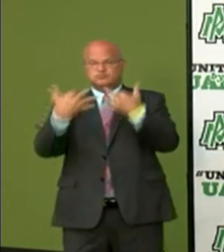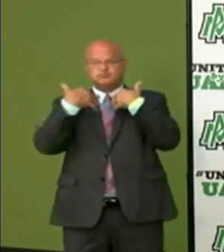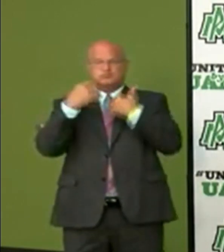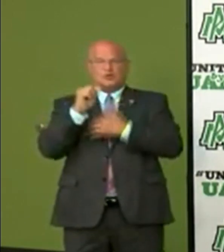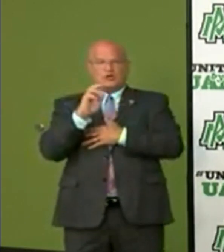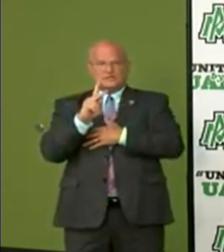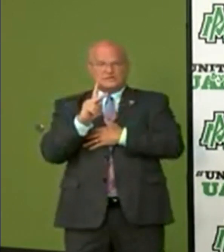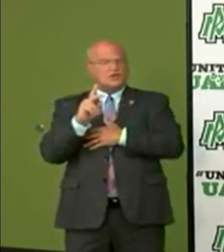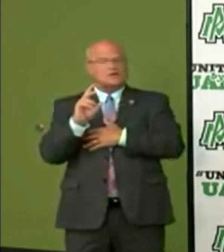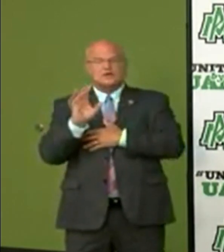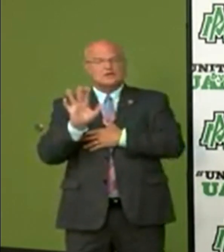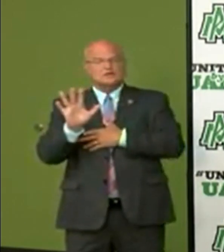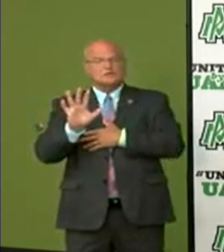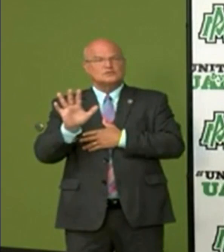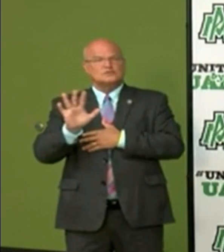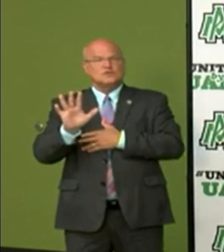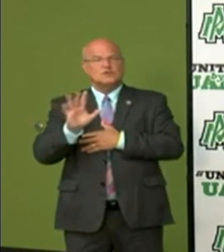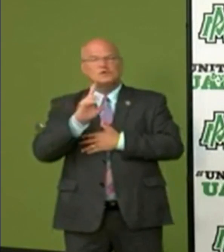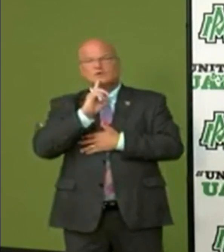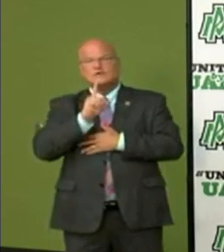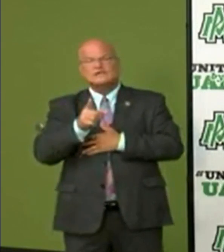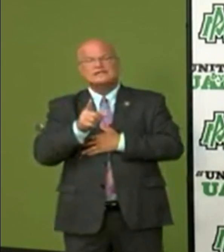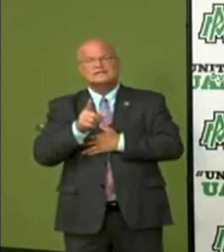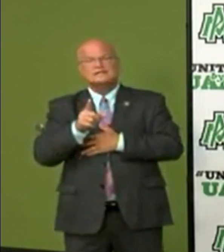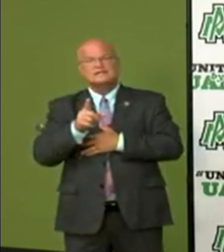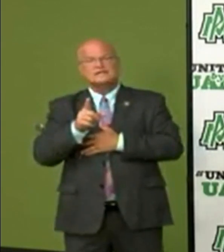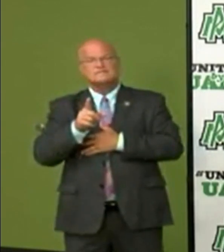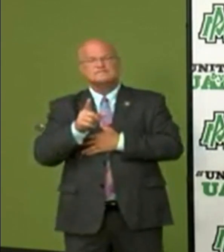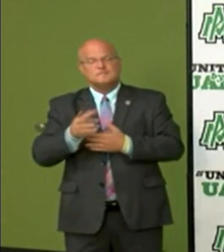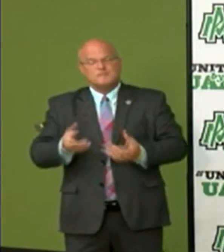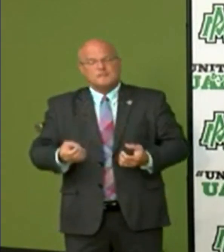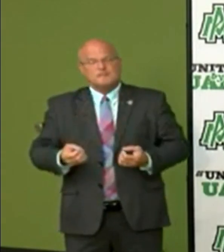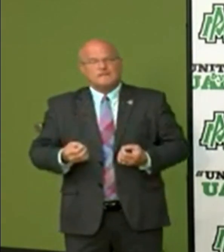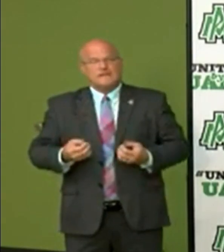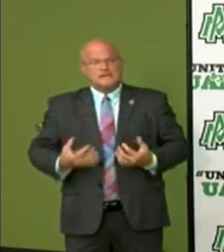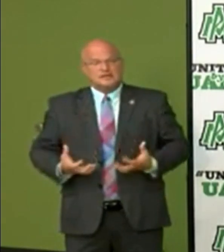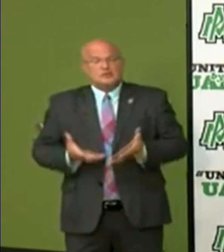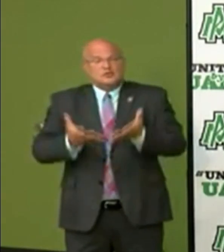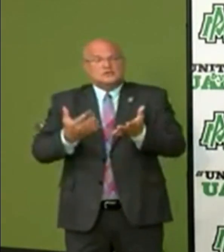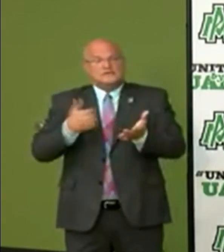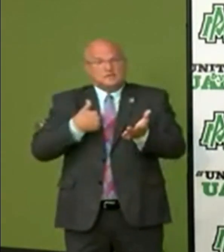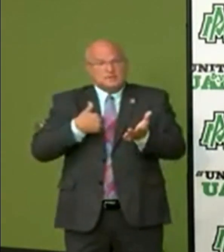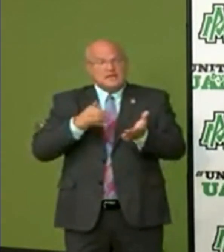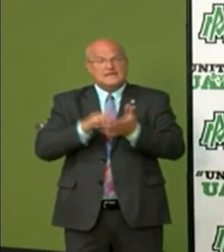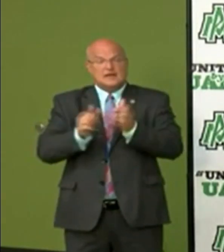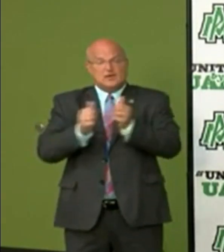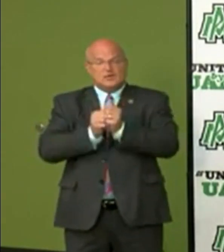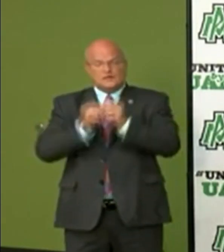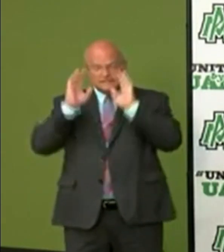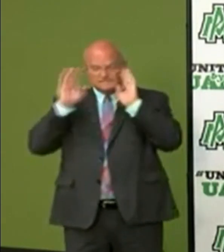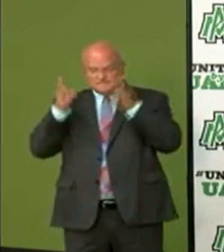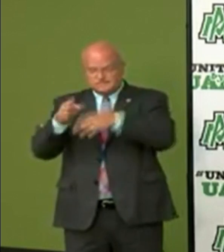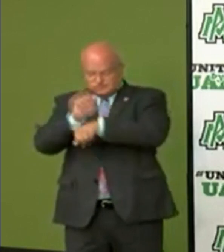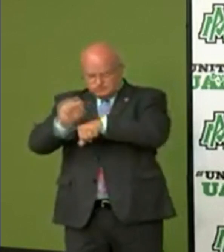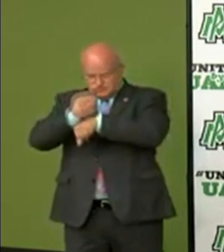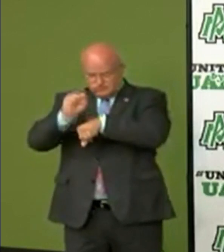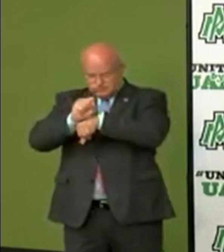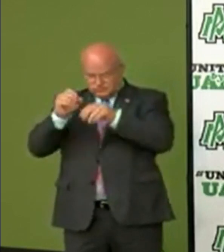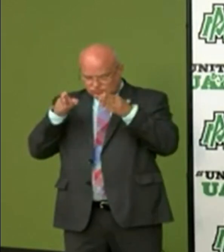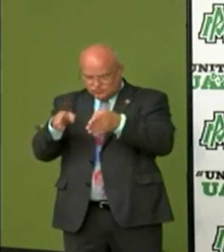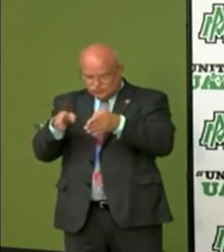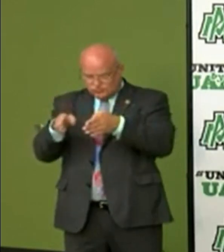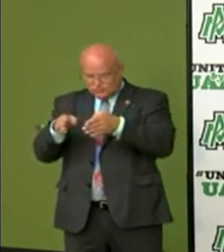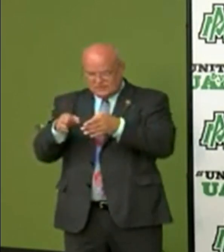here. And so it's encouraging to me that with a concentrated effort,